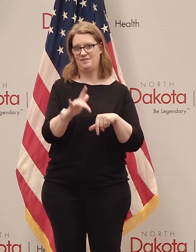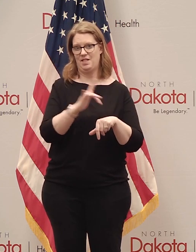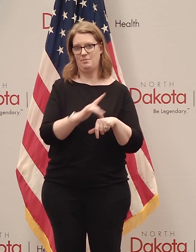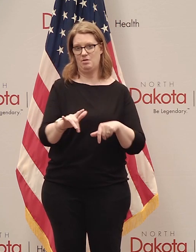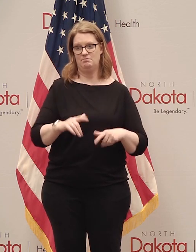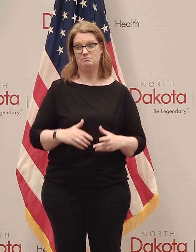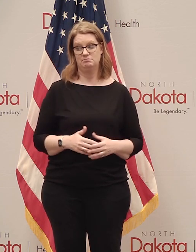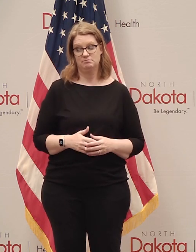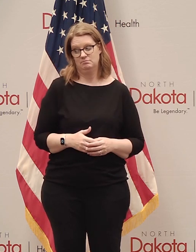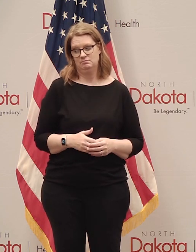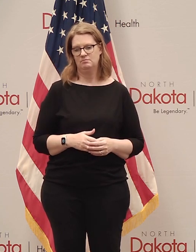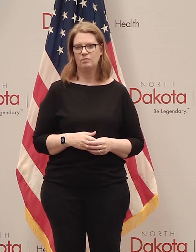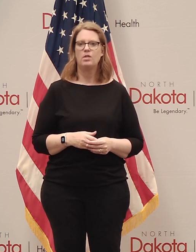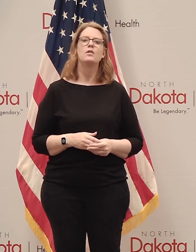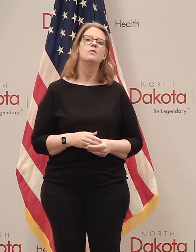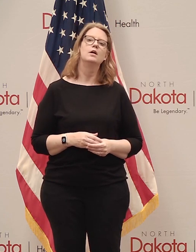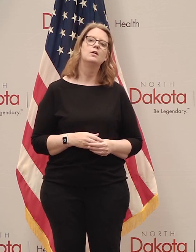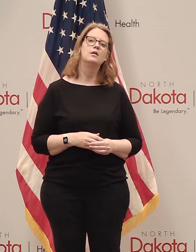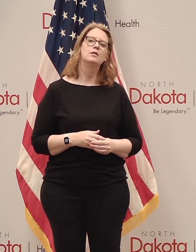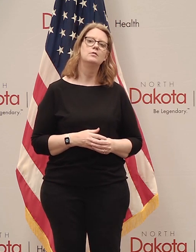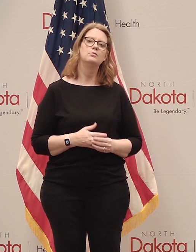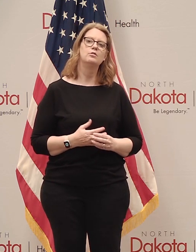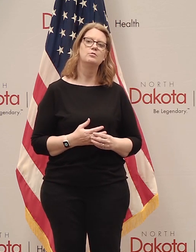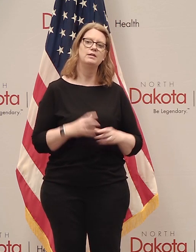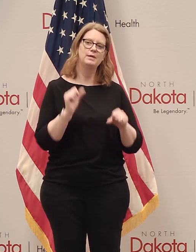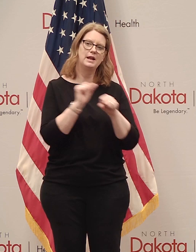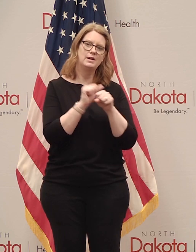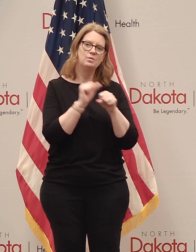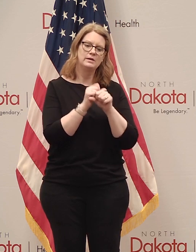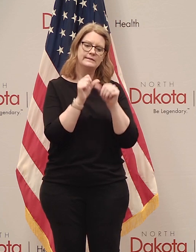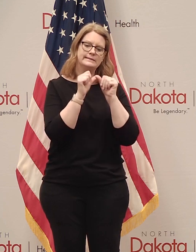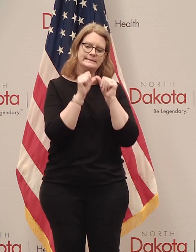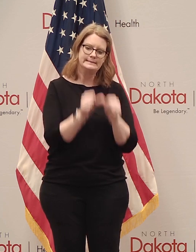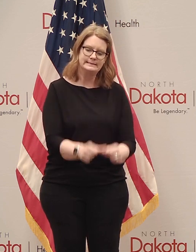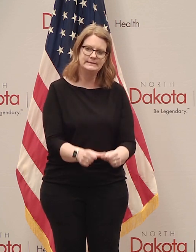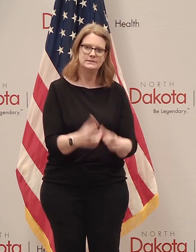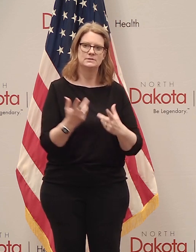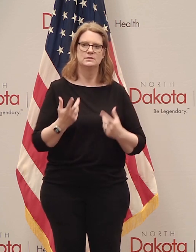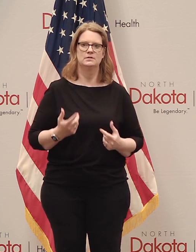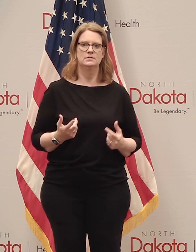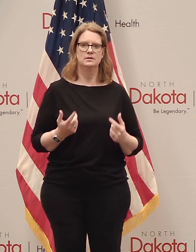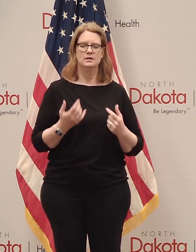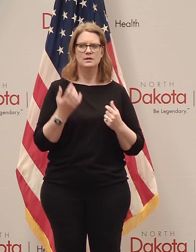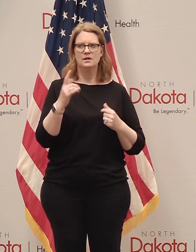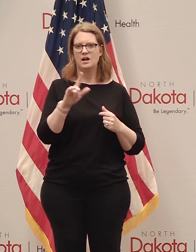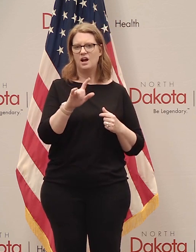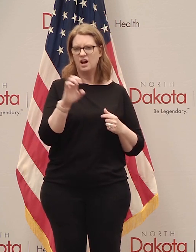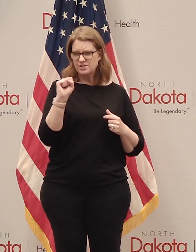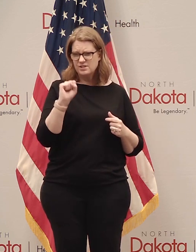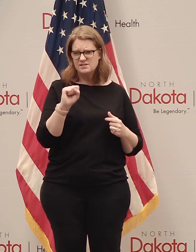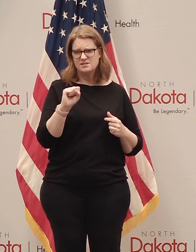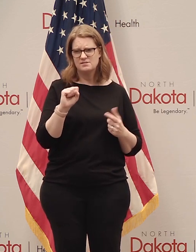have. Been working diligently. We get dozens, perhaps hundreds of